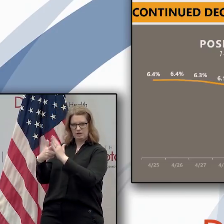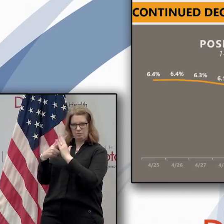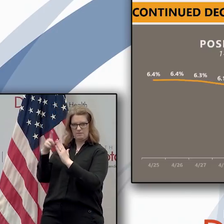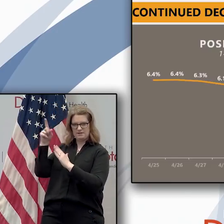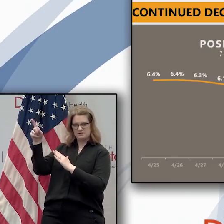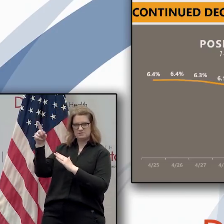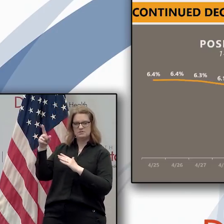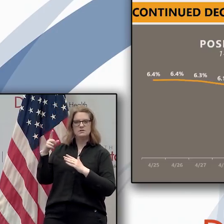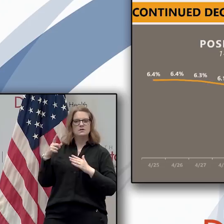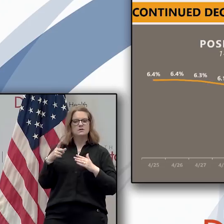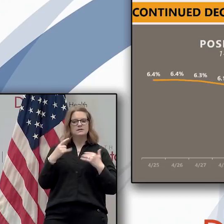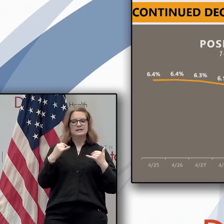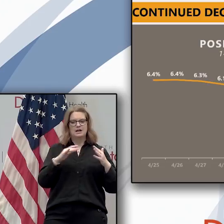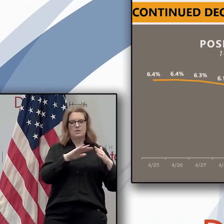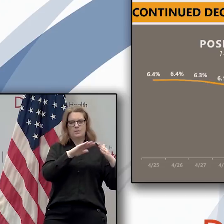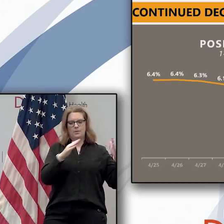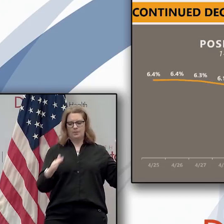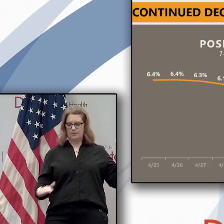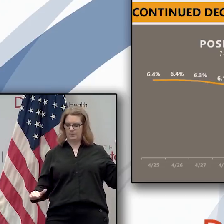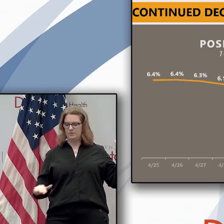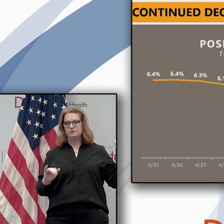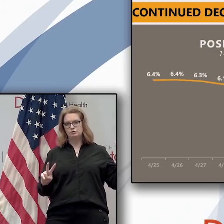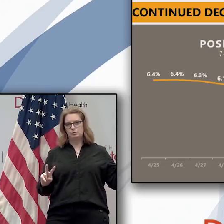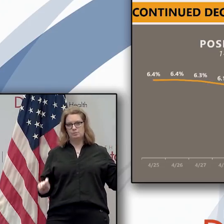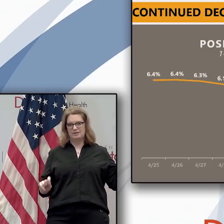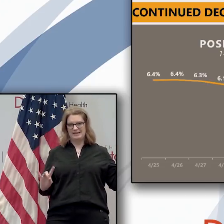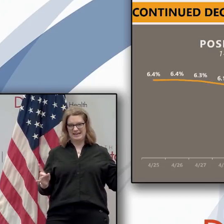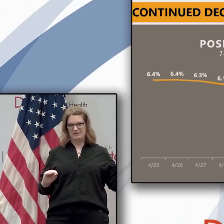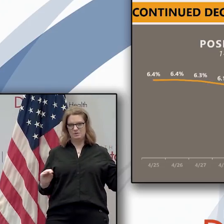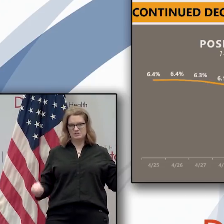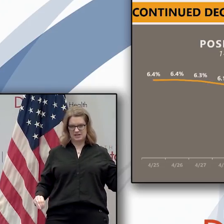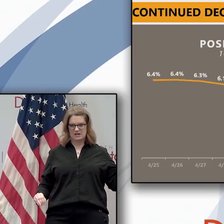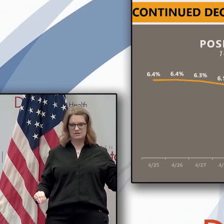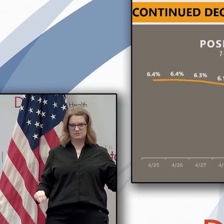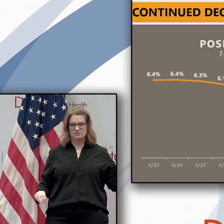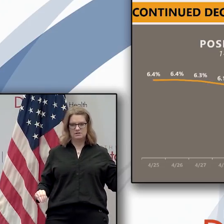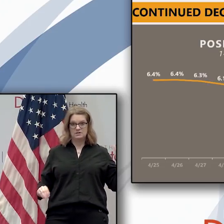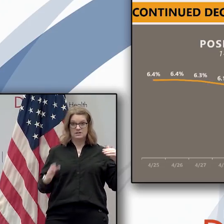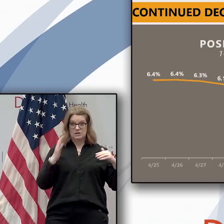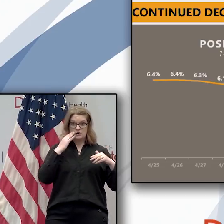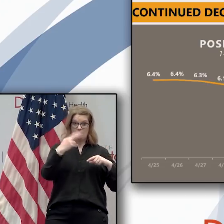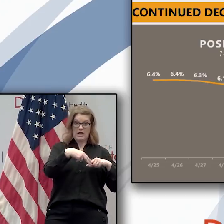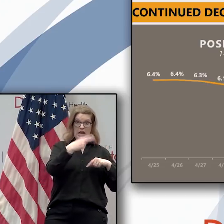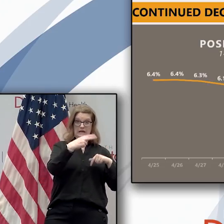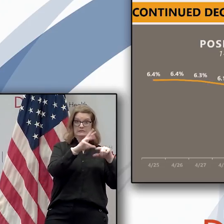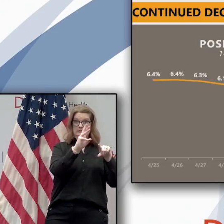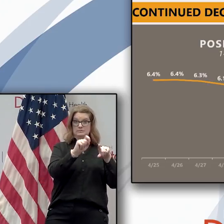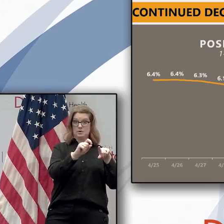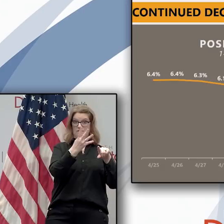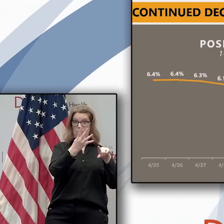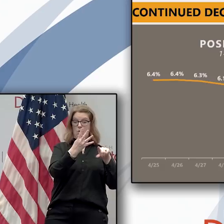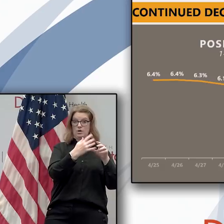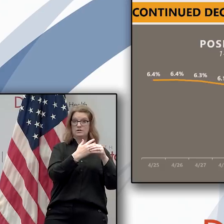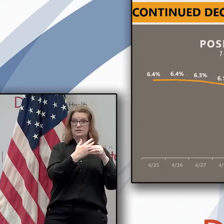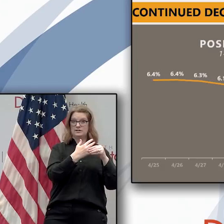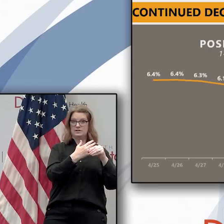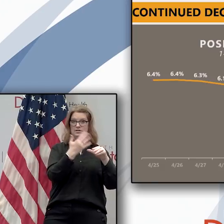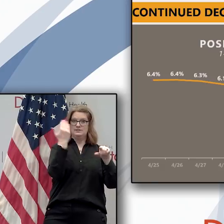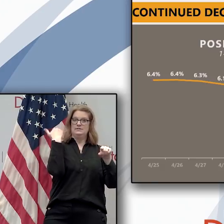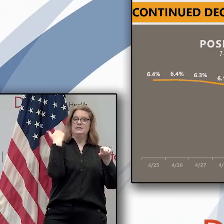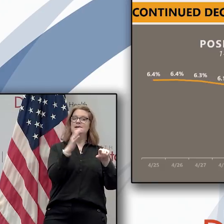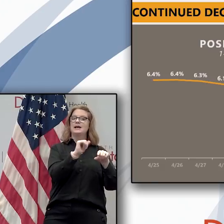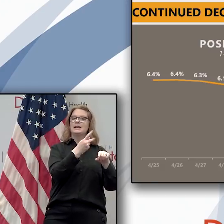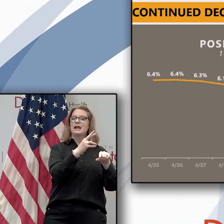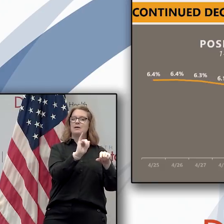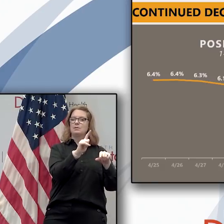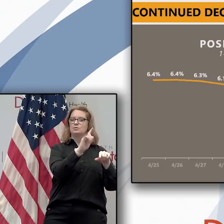rate drops all the way down to 2.8%. It's down significantly from our high point of 6.4 just back on April